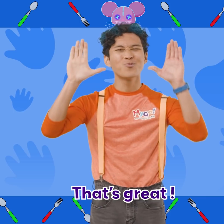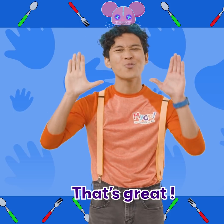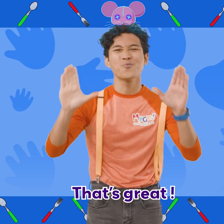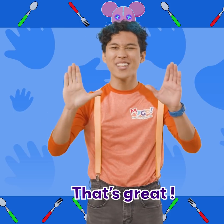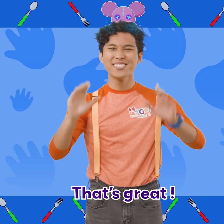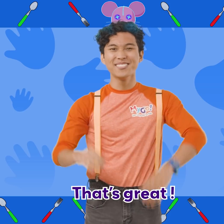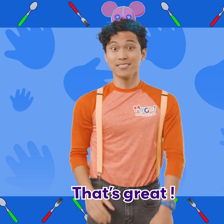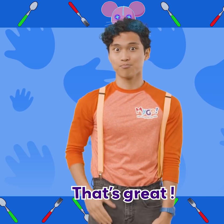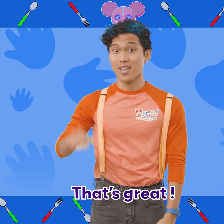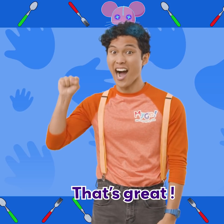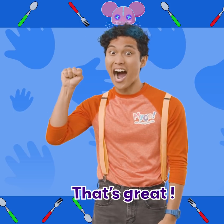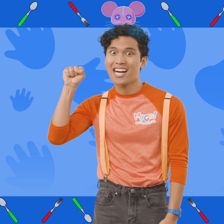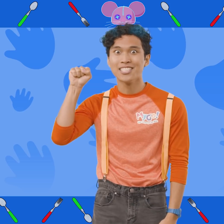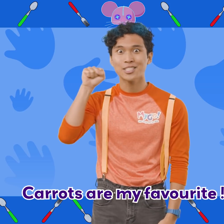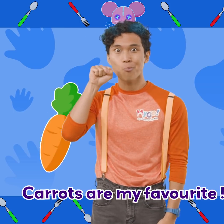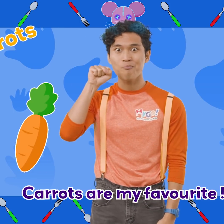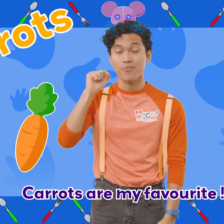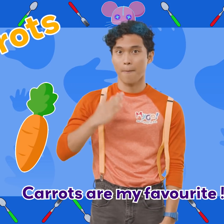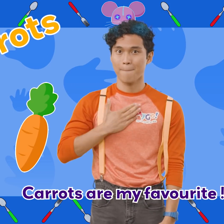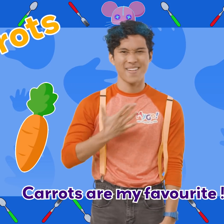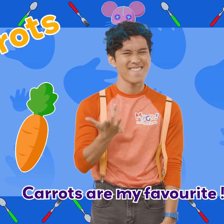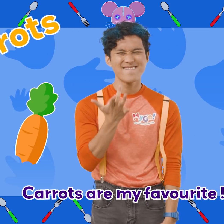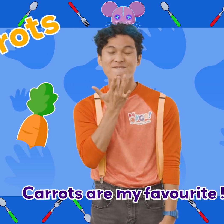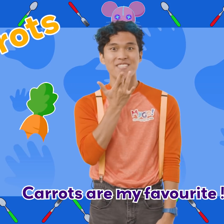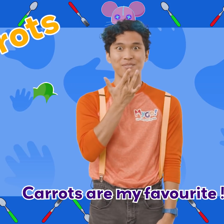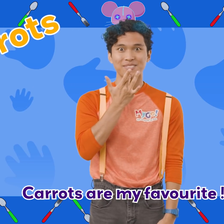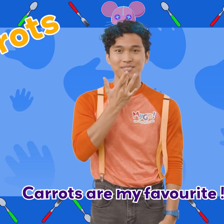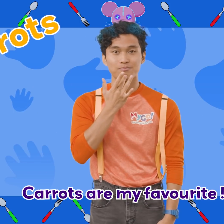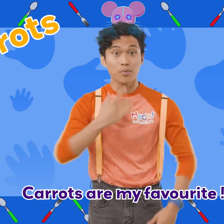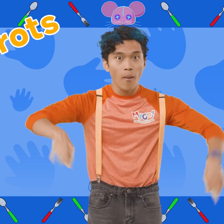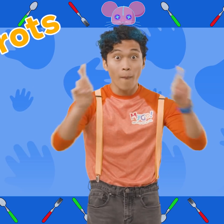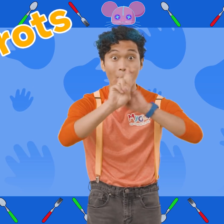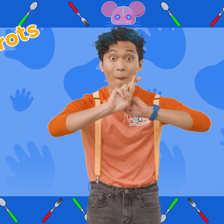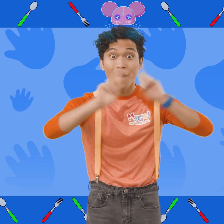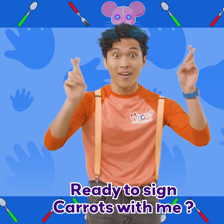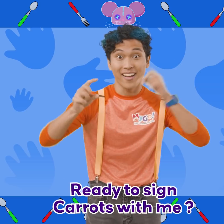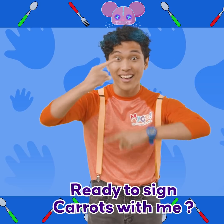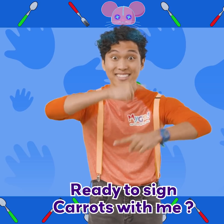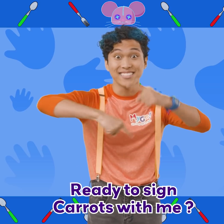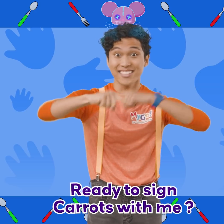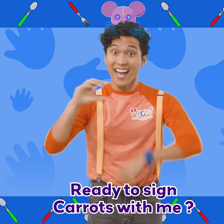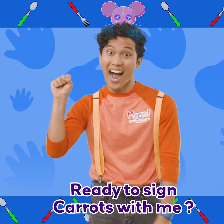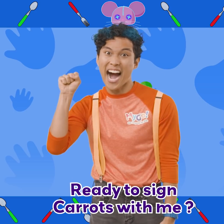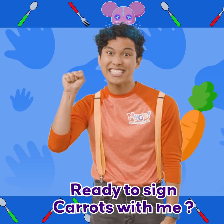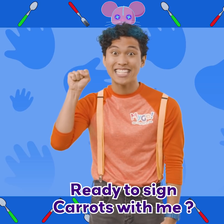That's great! Carrots are my favorite. Ready to sign carrots with